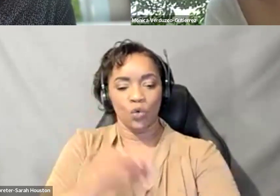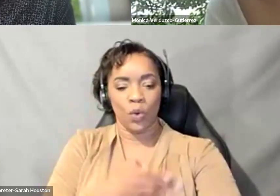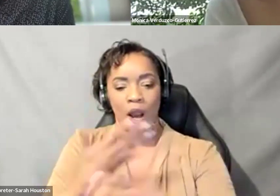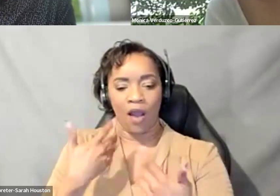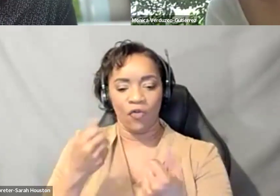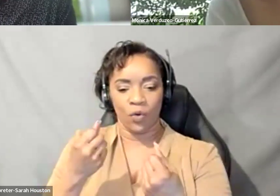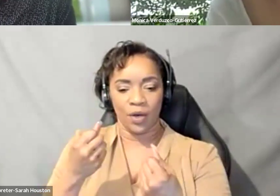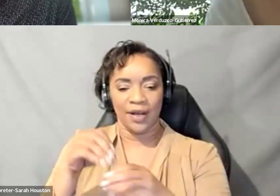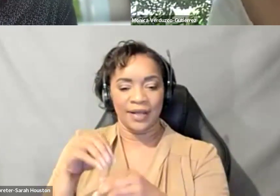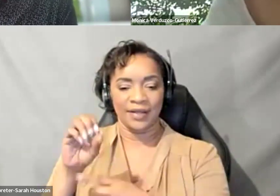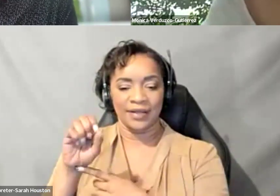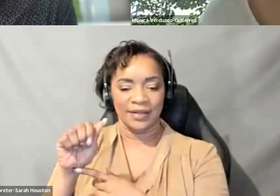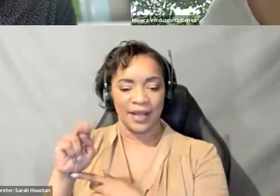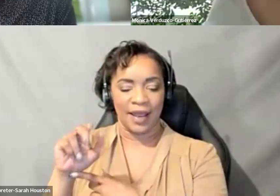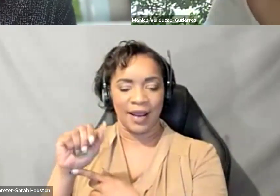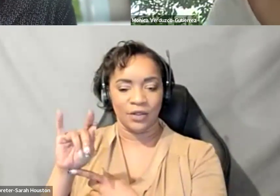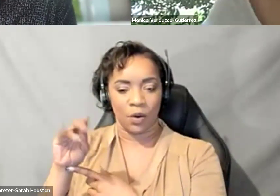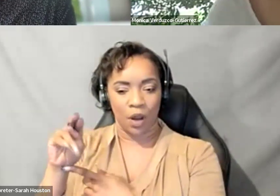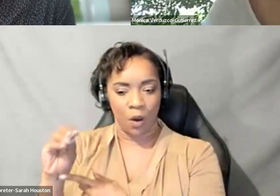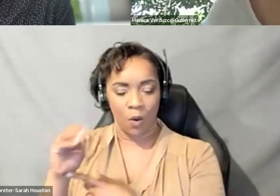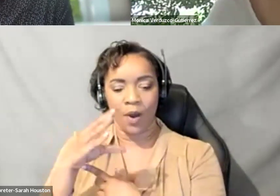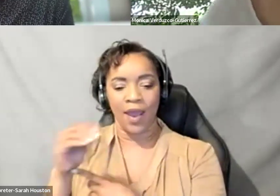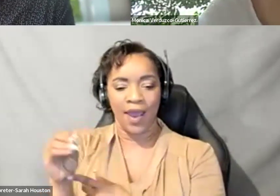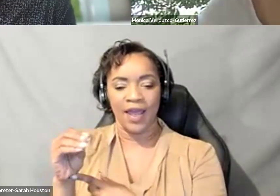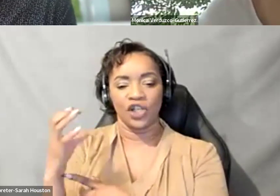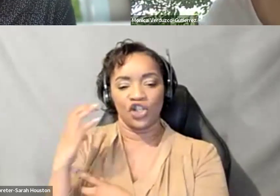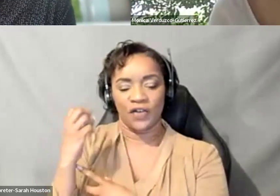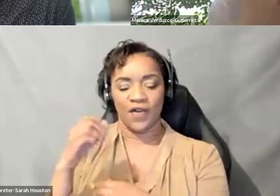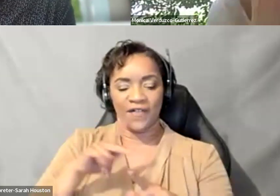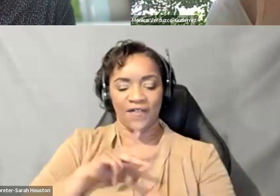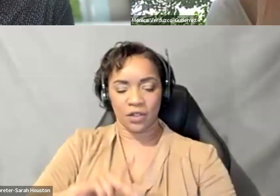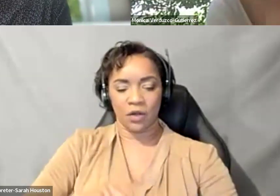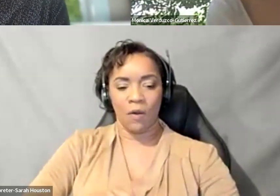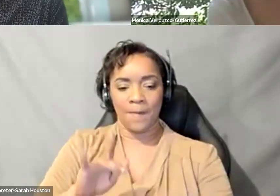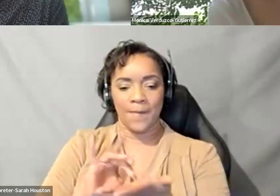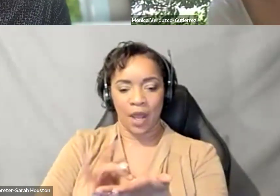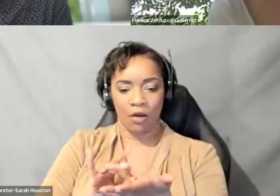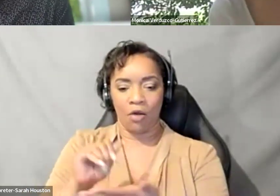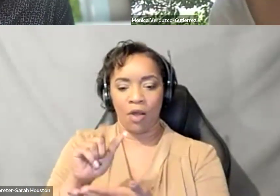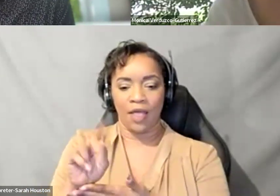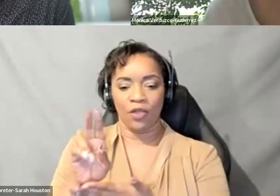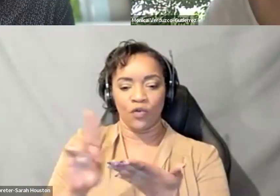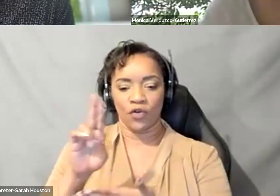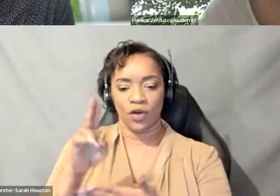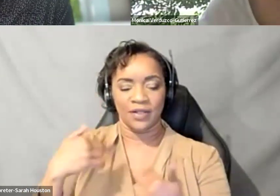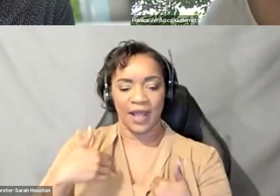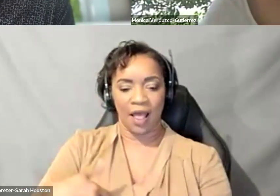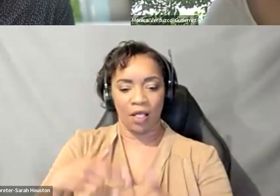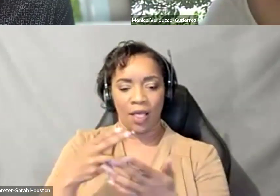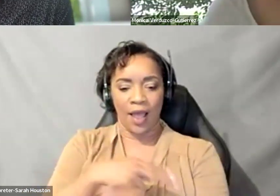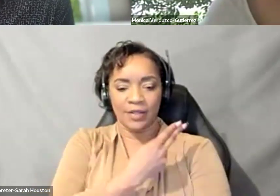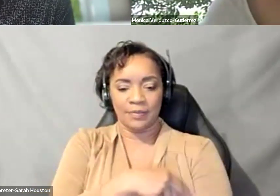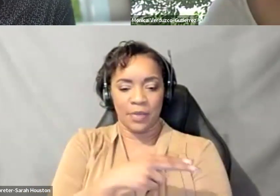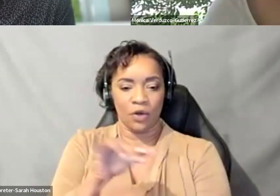San Antonio and chief of the physical medicine and rehabilitation service line at the University Health Hospital System. Her area of